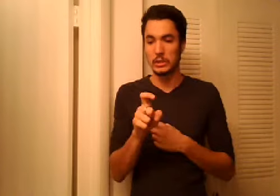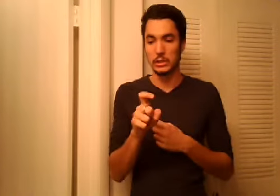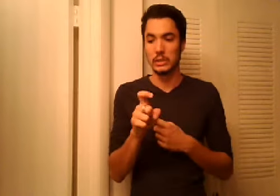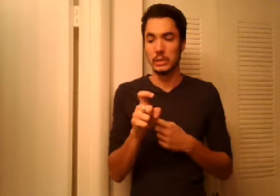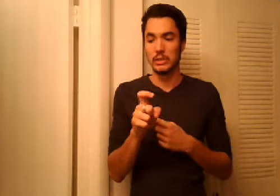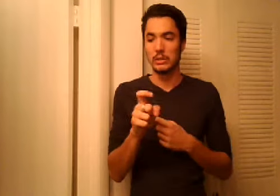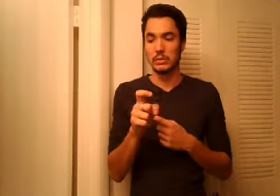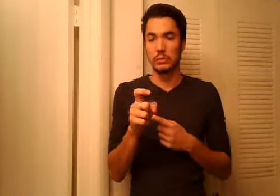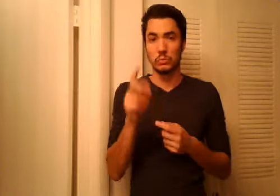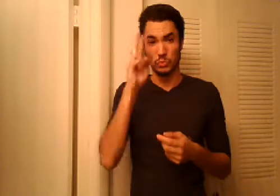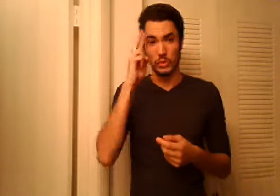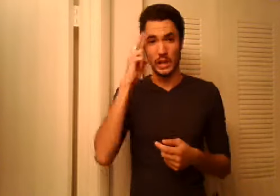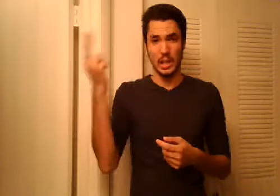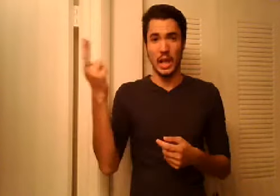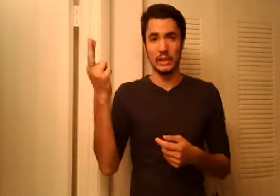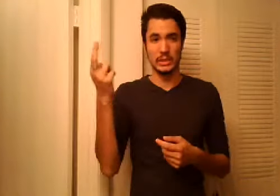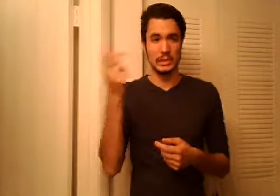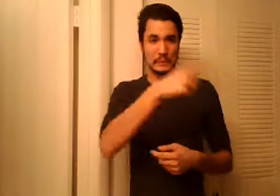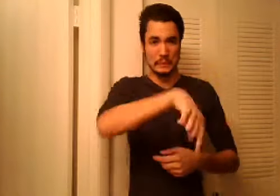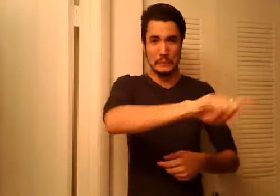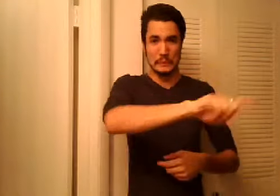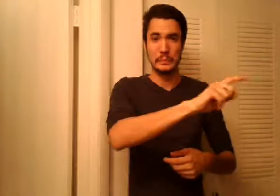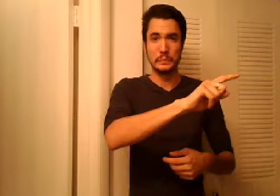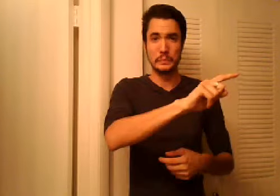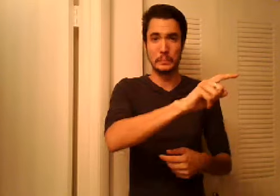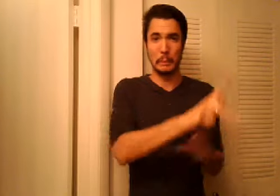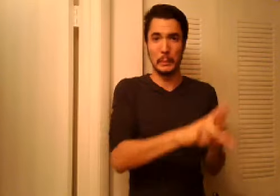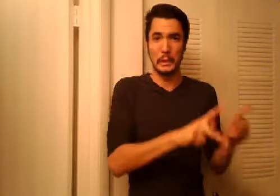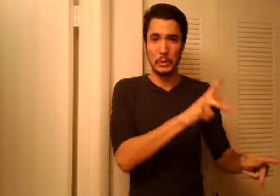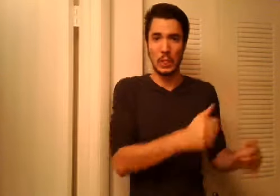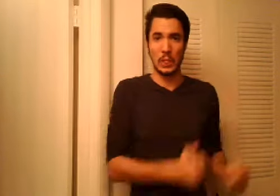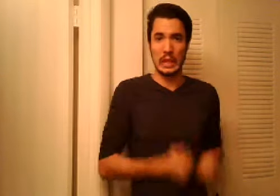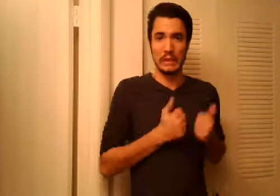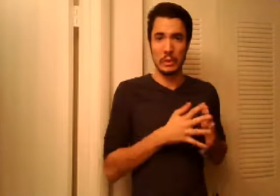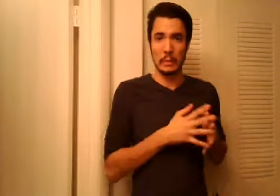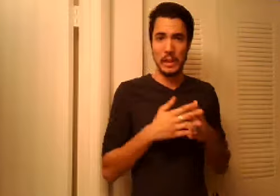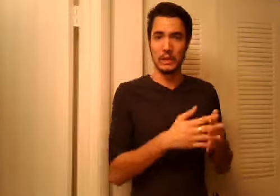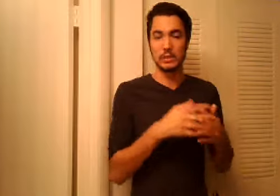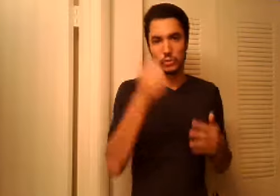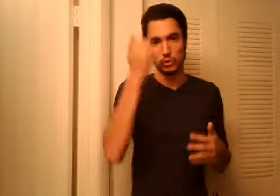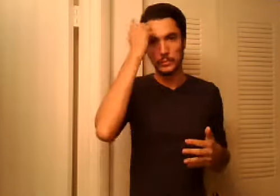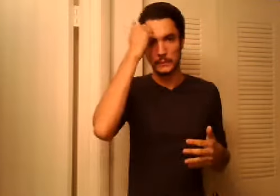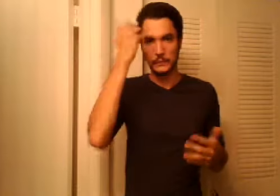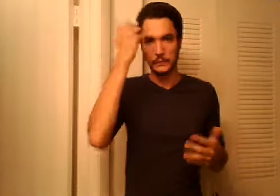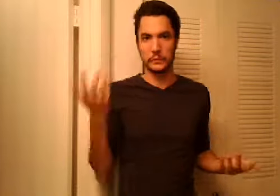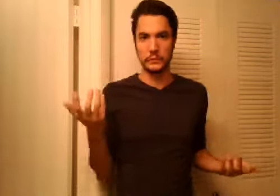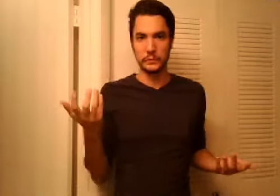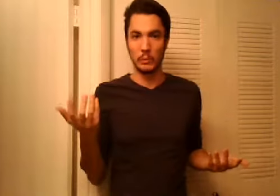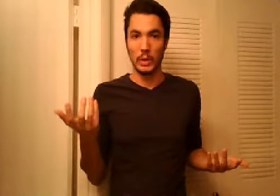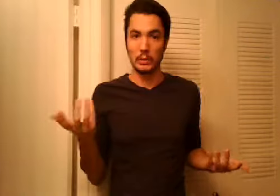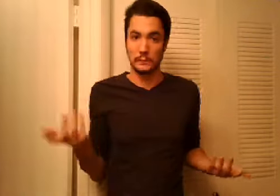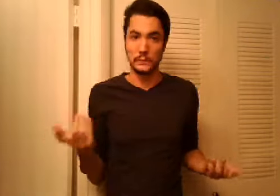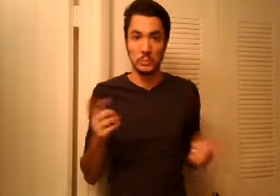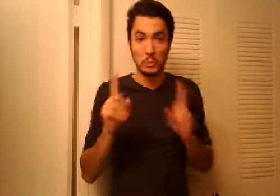dumb. Right? Now, there are a couple of ways to respond to that criticism. One is to say, well, people are very dumb. Right? But another